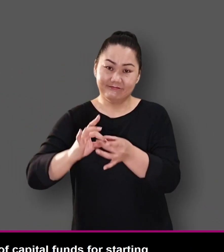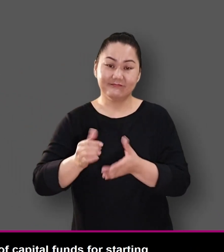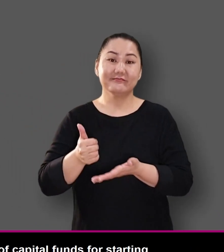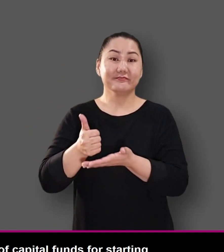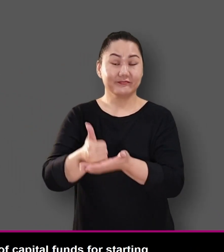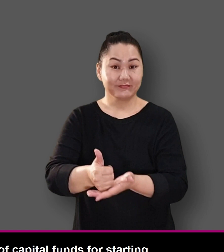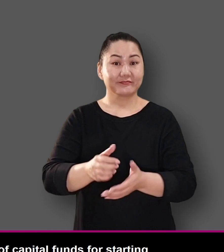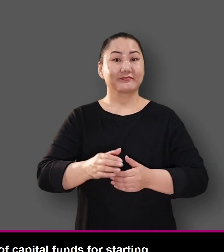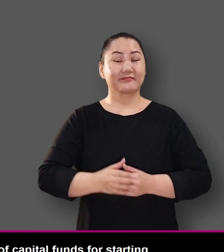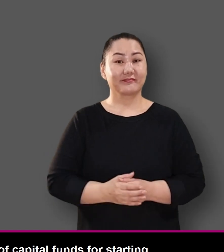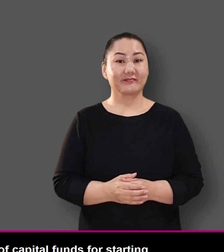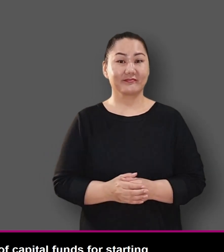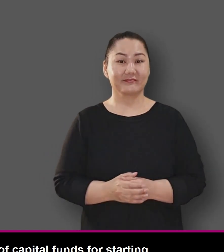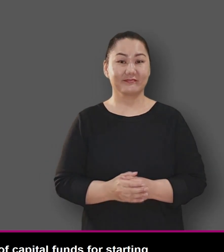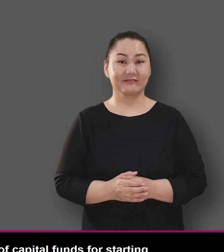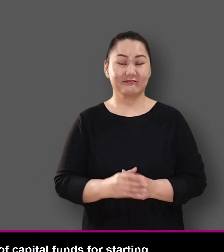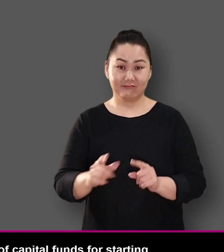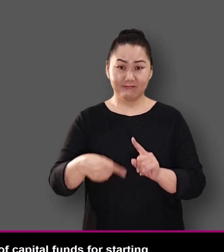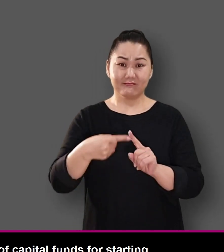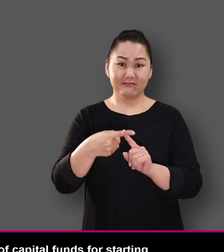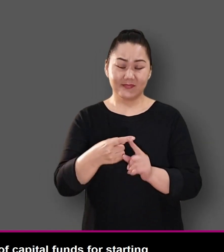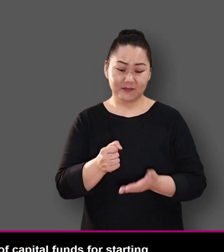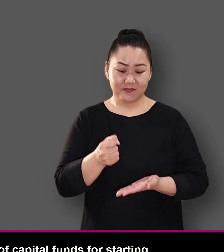Along with provision of capital funds for starting